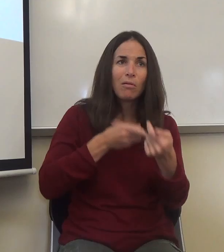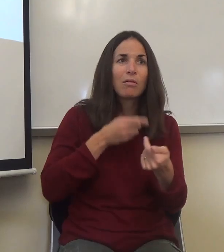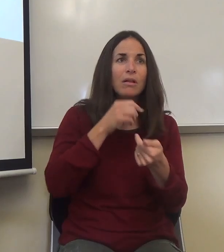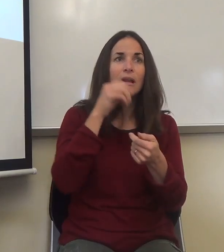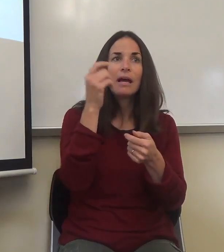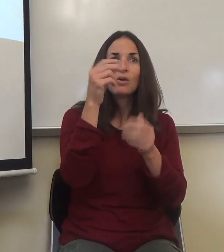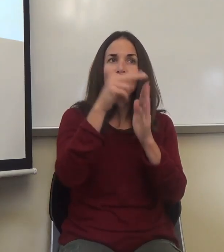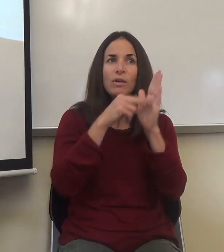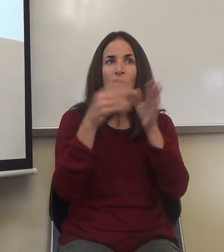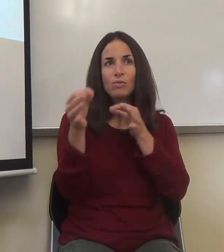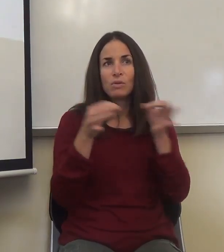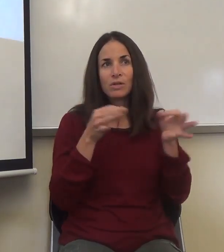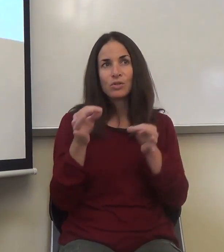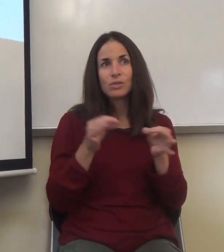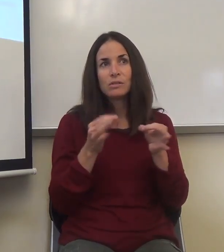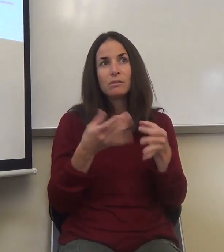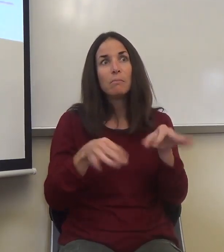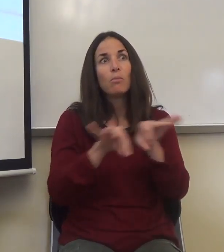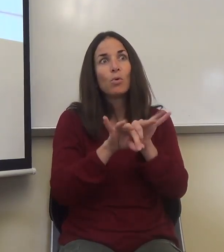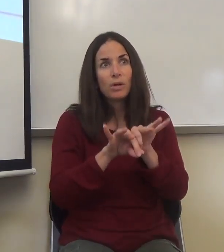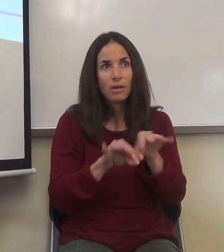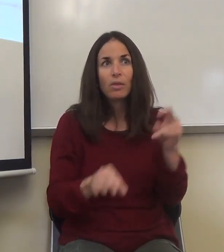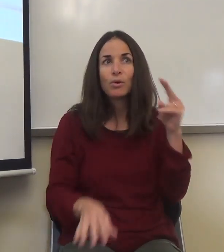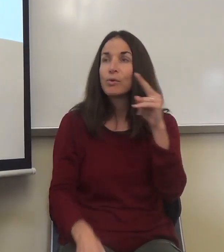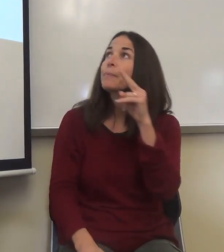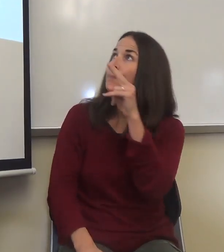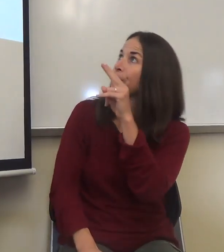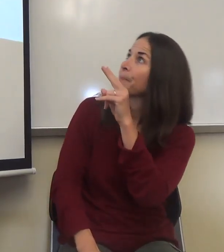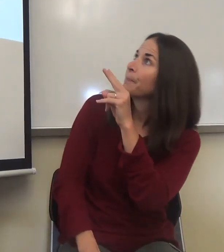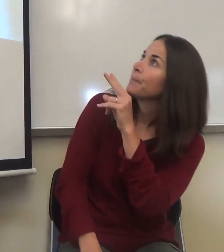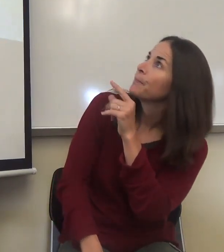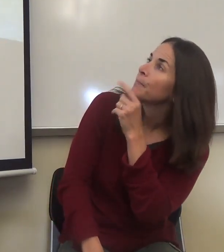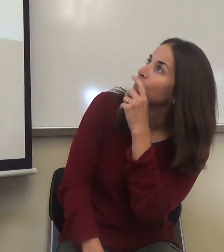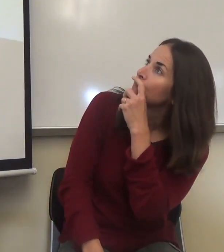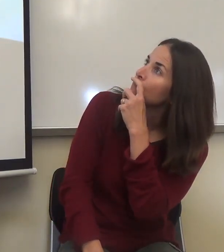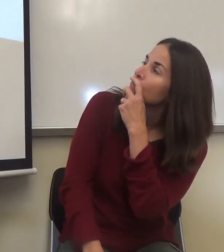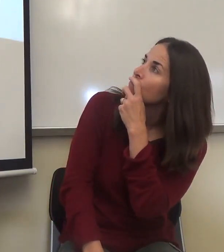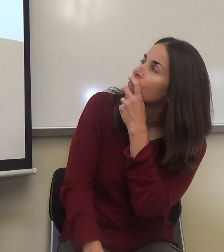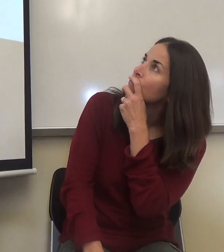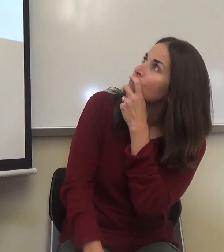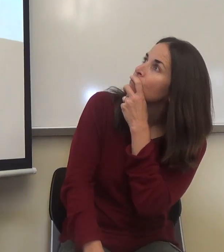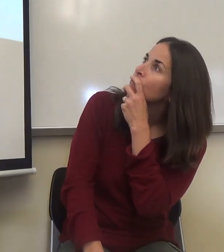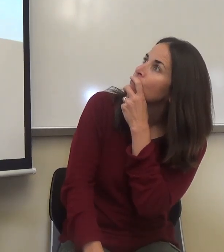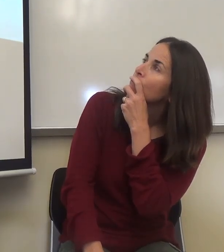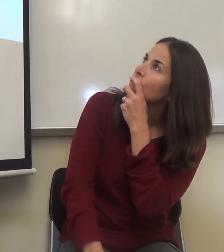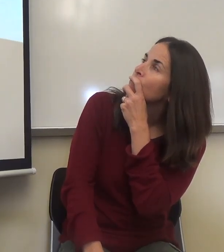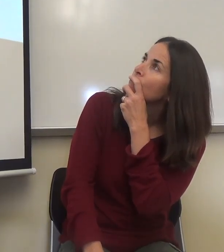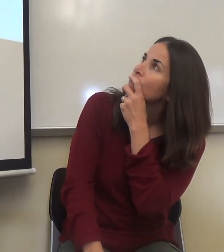you guys always have the benefit of having a class do this for you and see where the weak spots